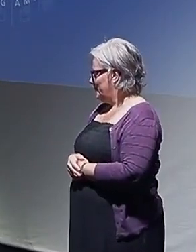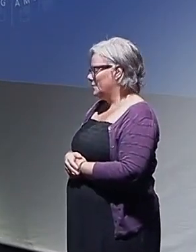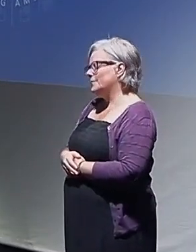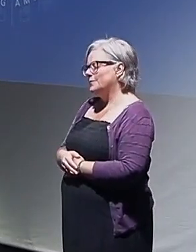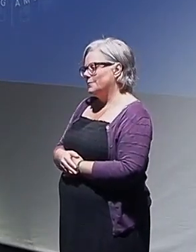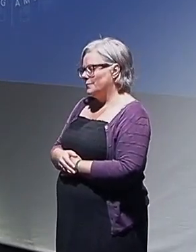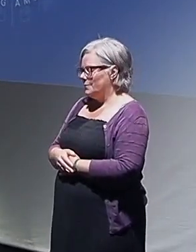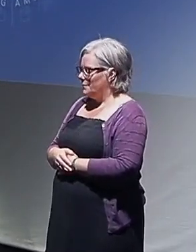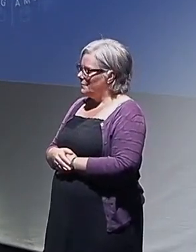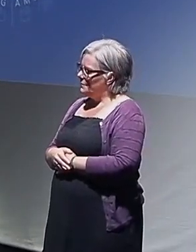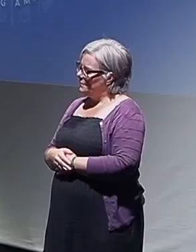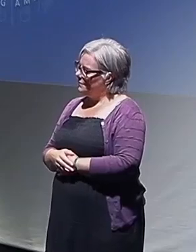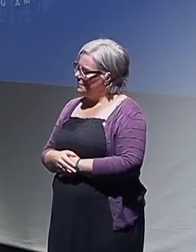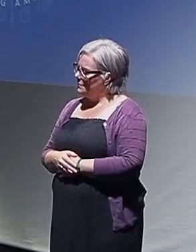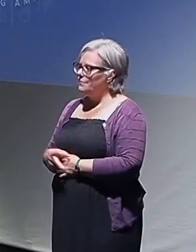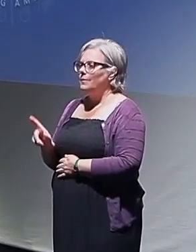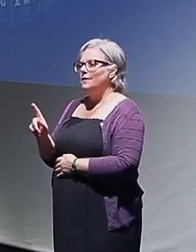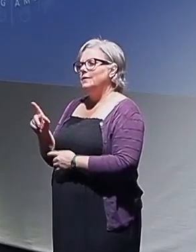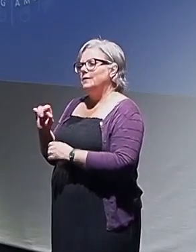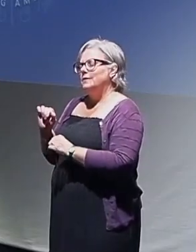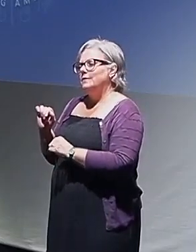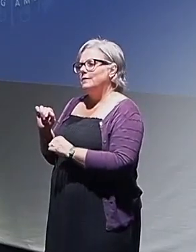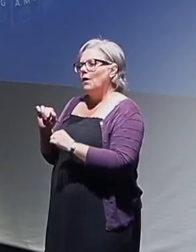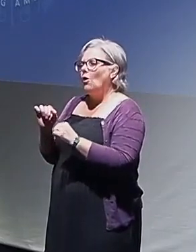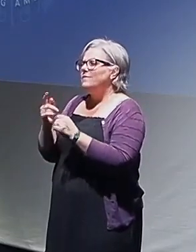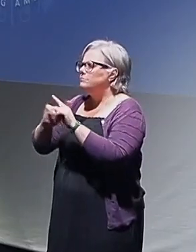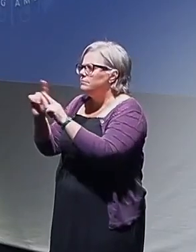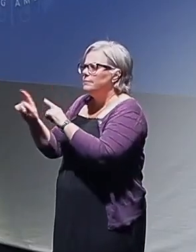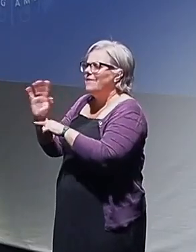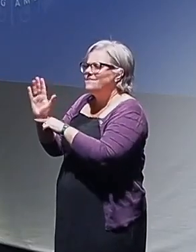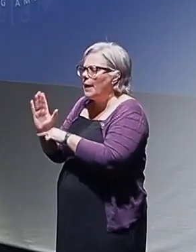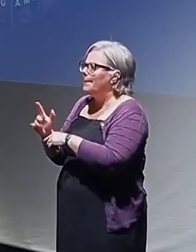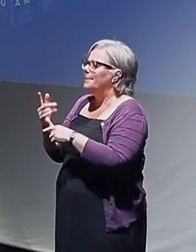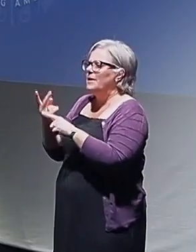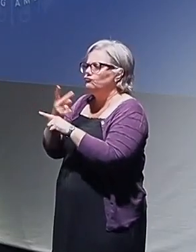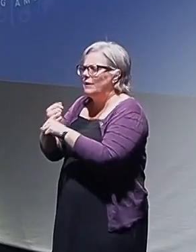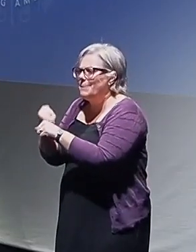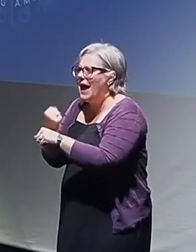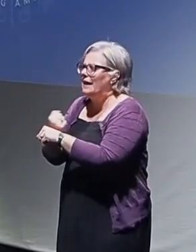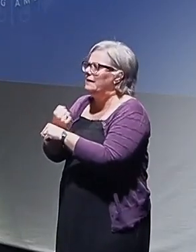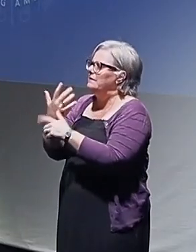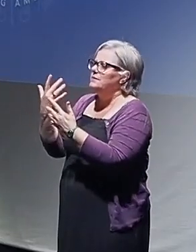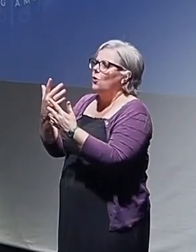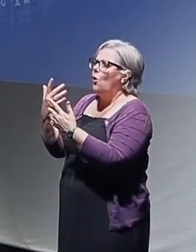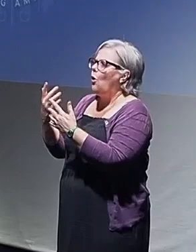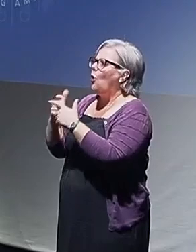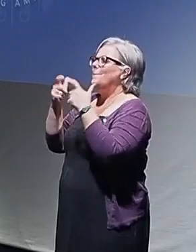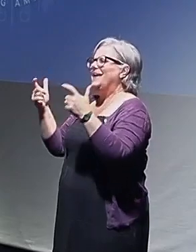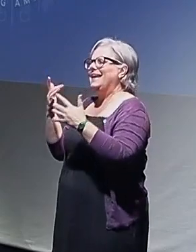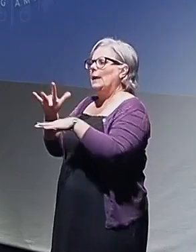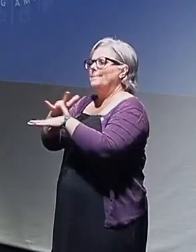What of the classics, of the big films, if they got remade, or the big